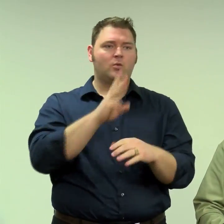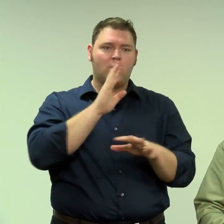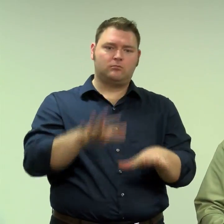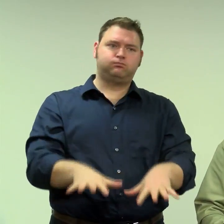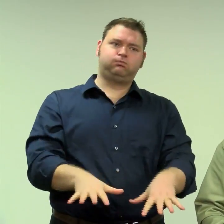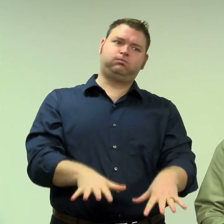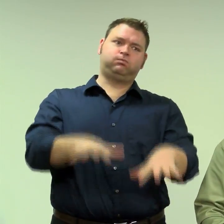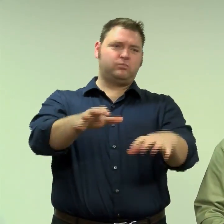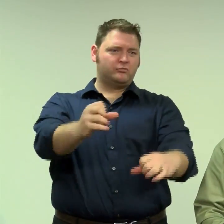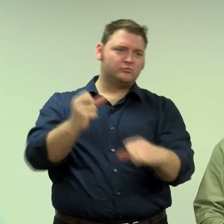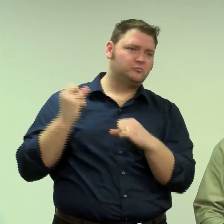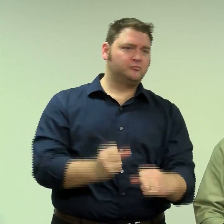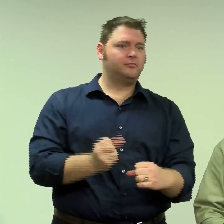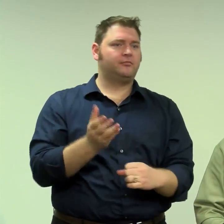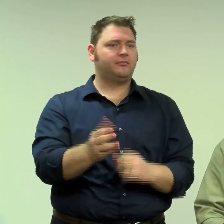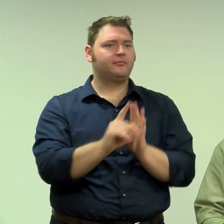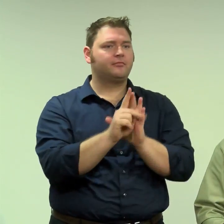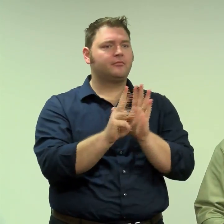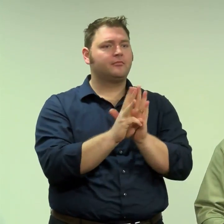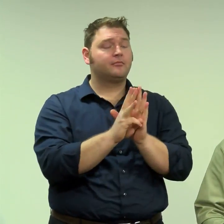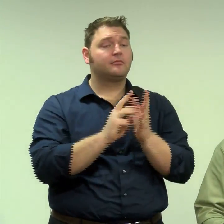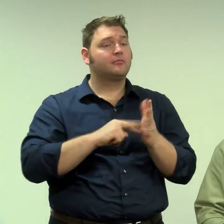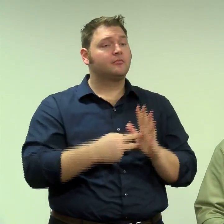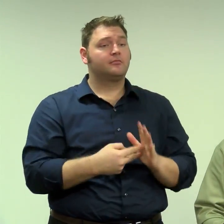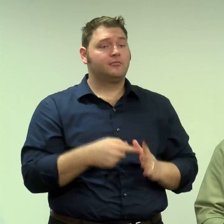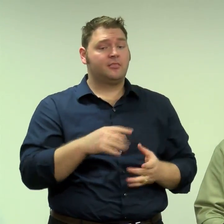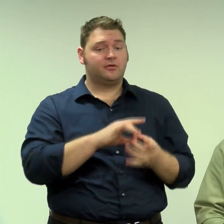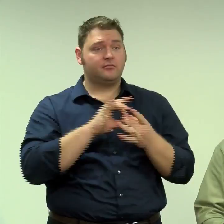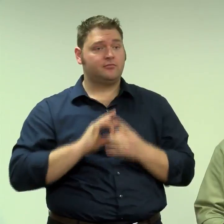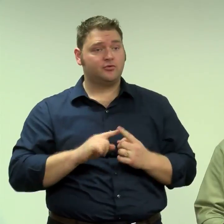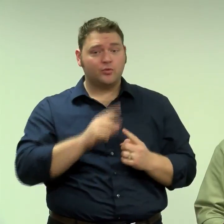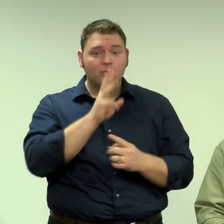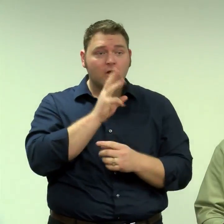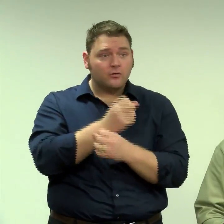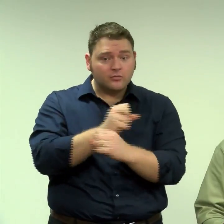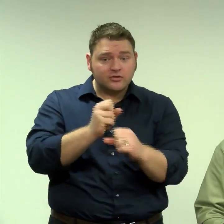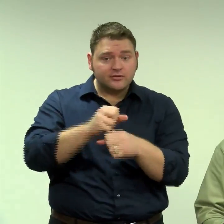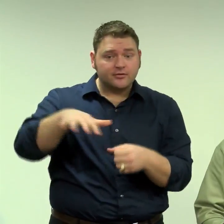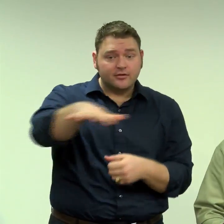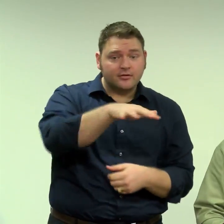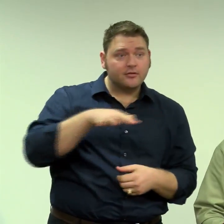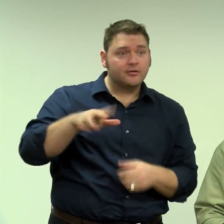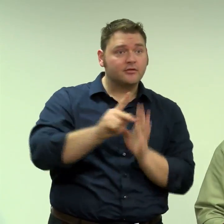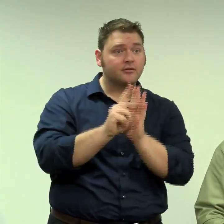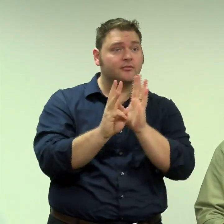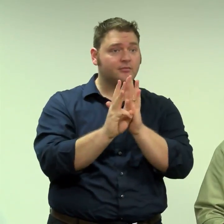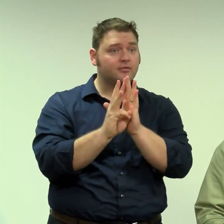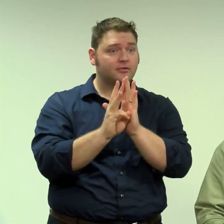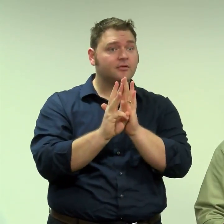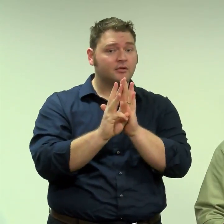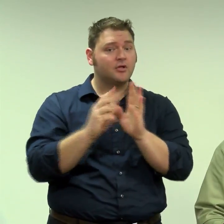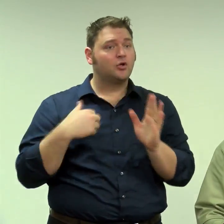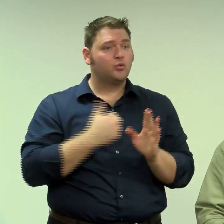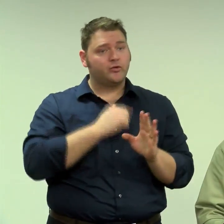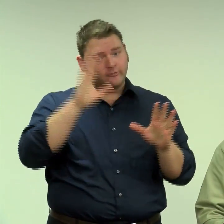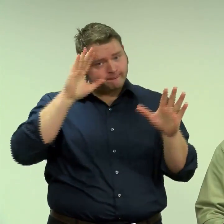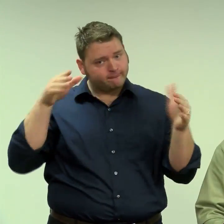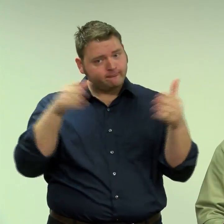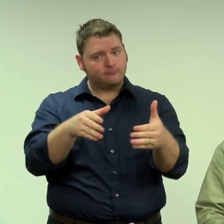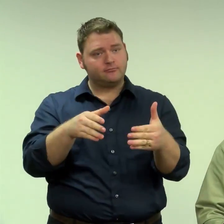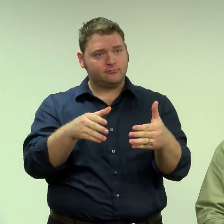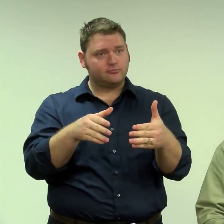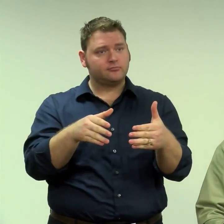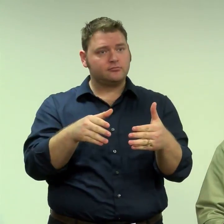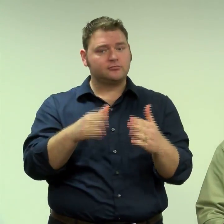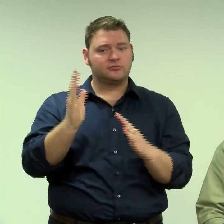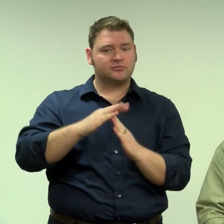the area. So in terms of water rescues in the Kingwood area, we are focusing on